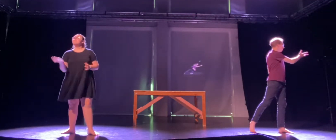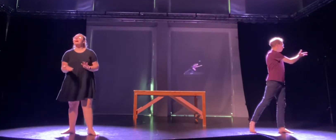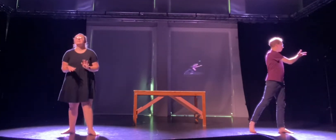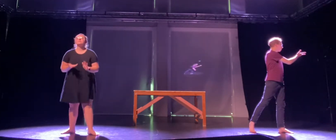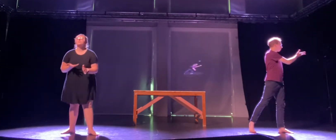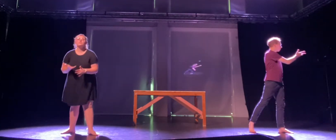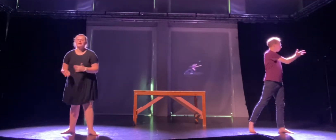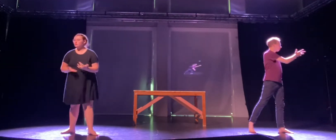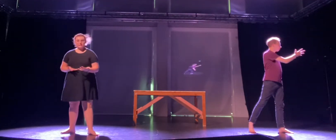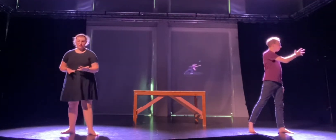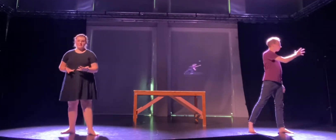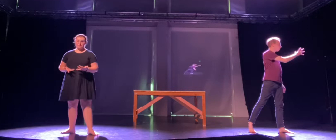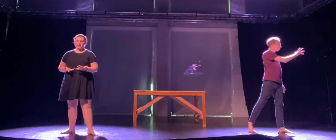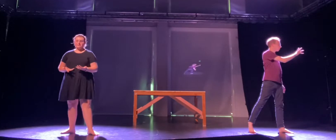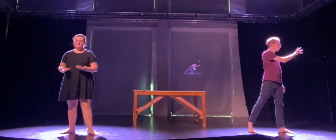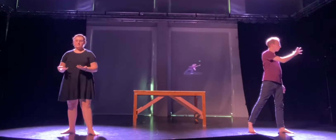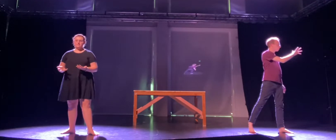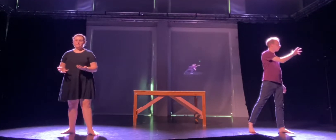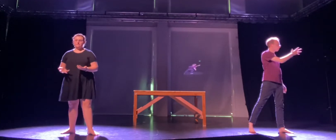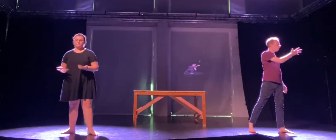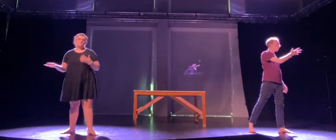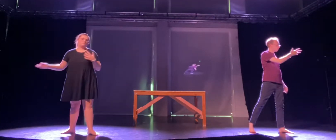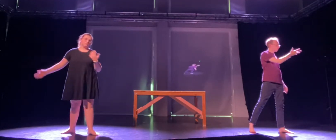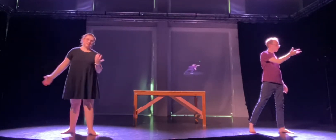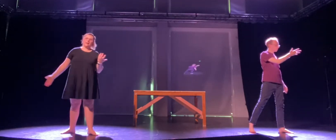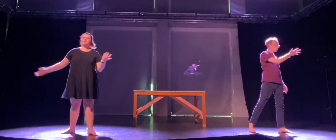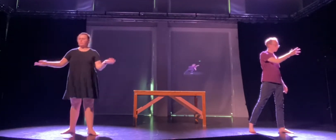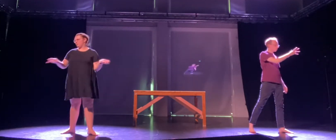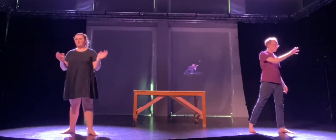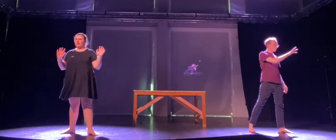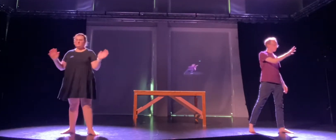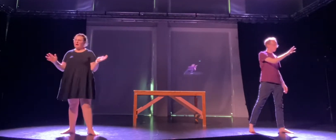Mass will naturally drag space. Space also drags mass.